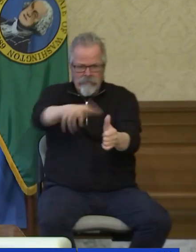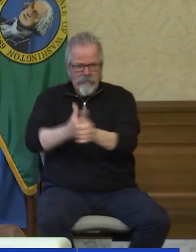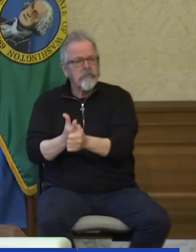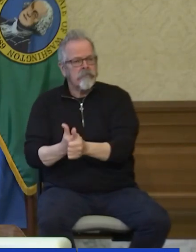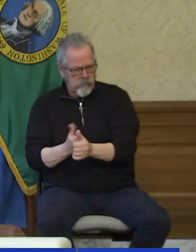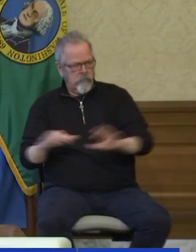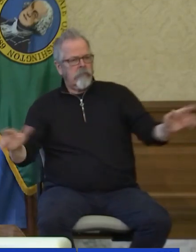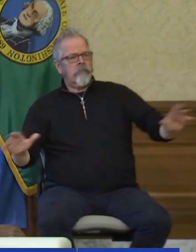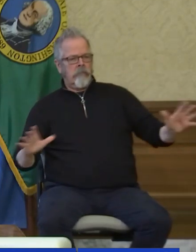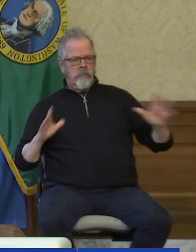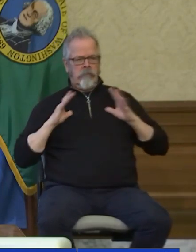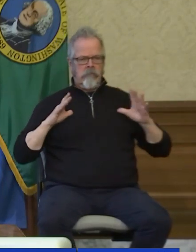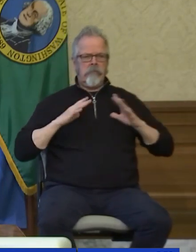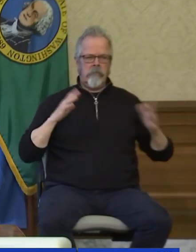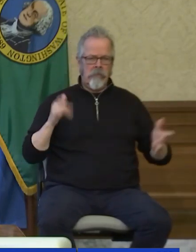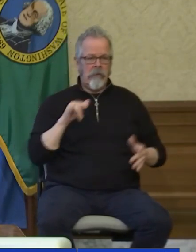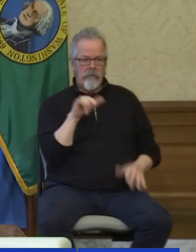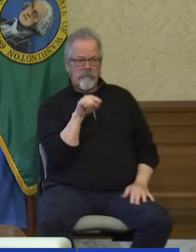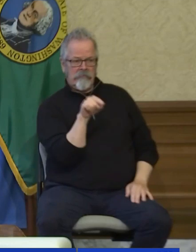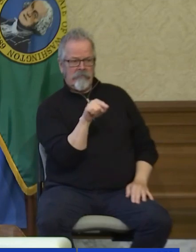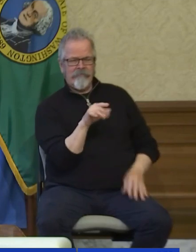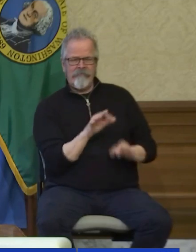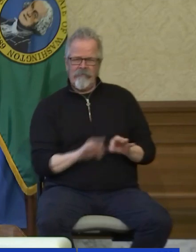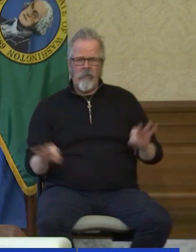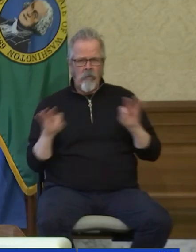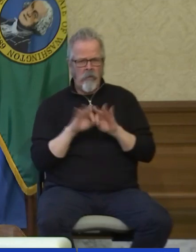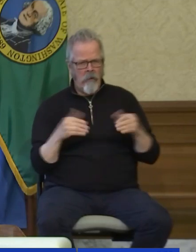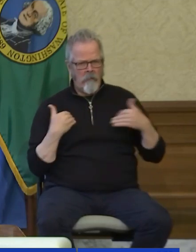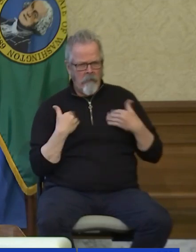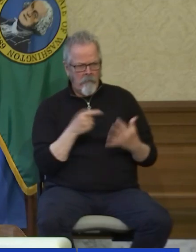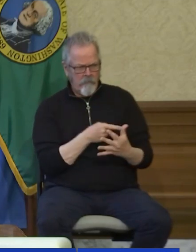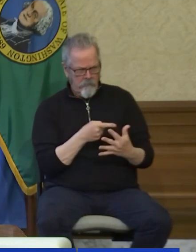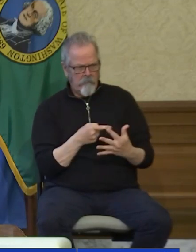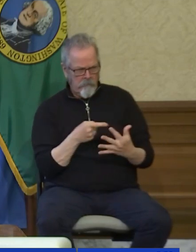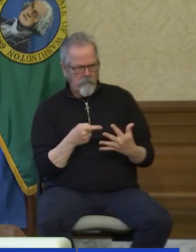today working in difficult circumstances.